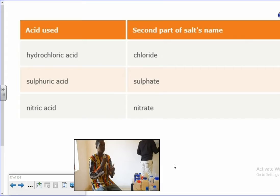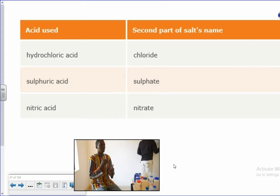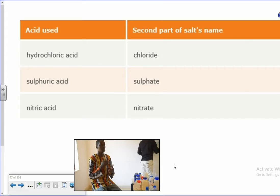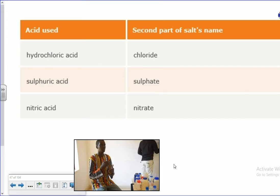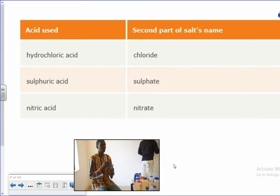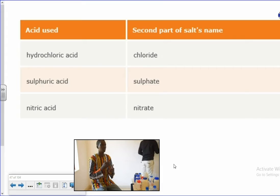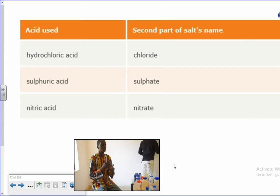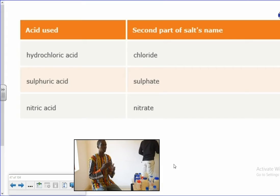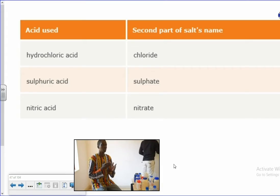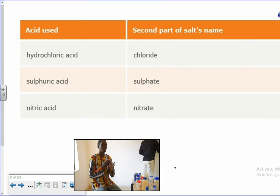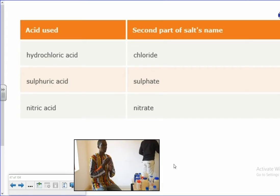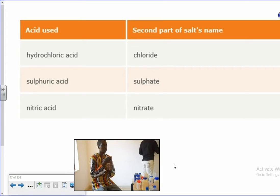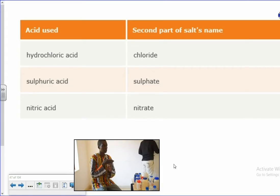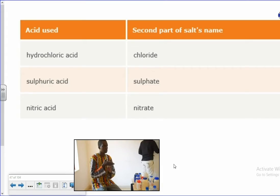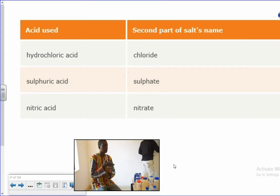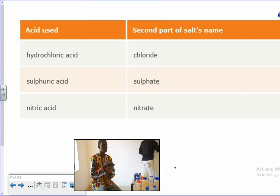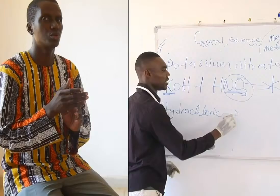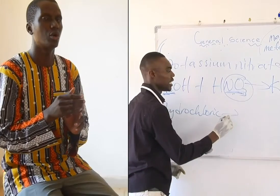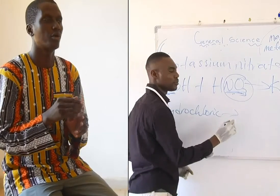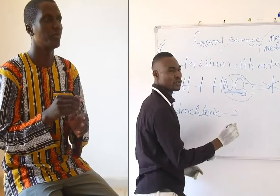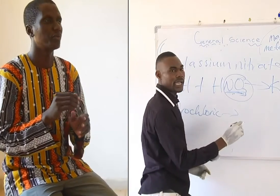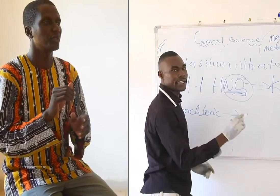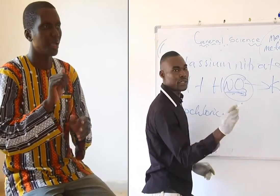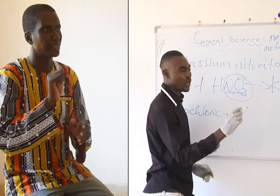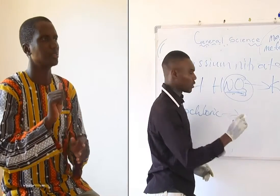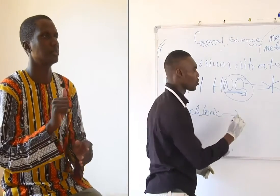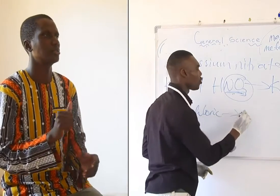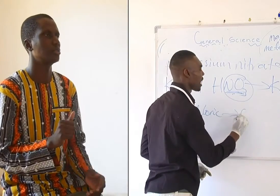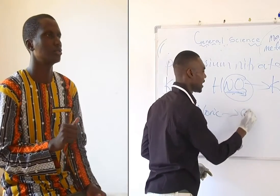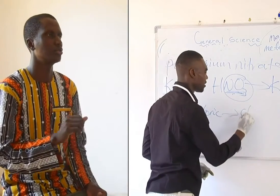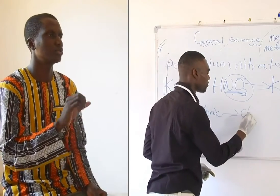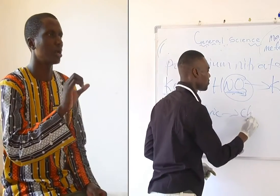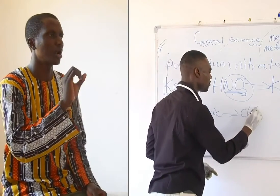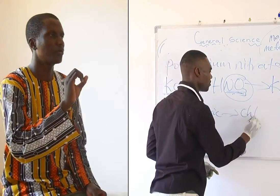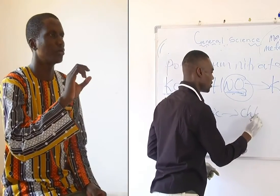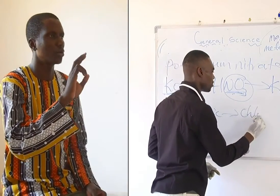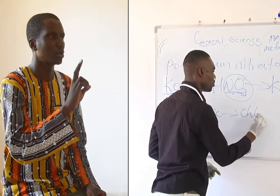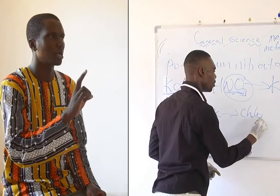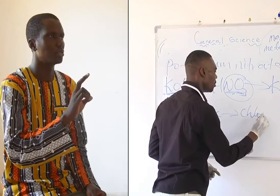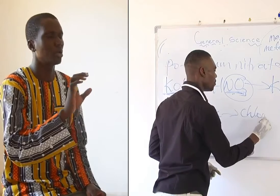as the acid in the formation of the salt, the name should end in what? Chloride.